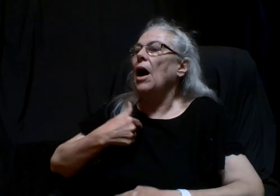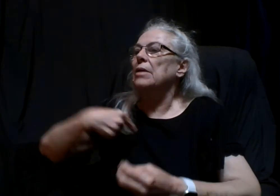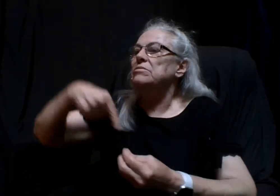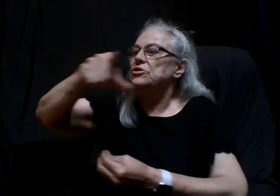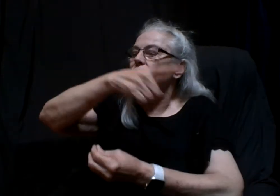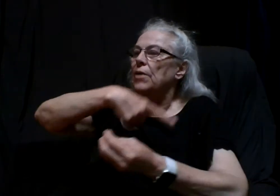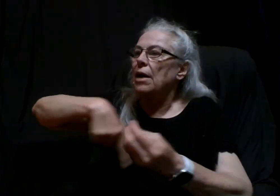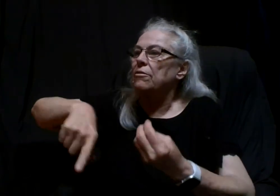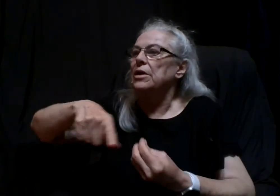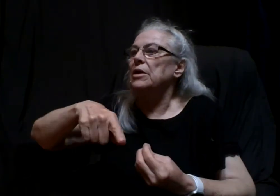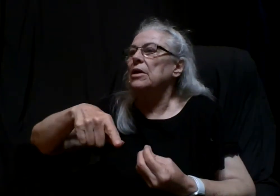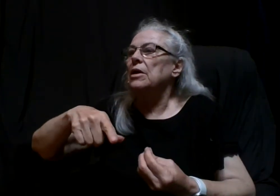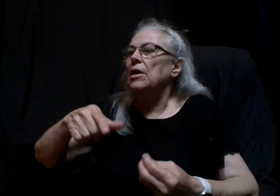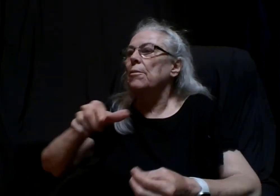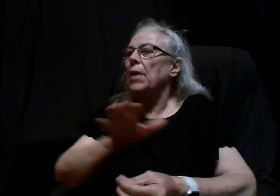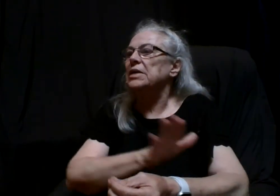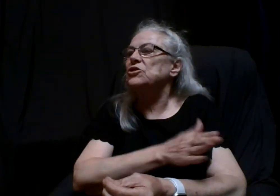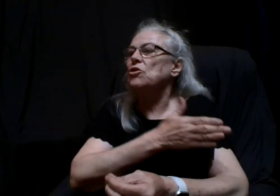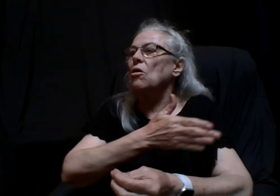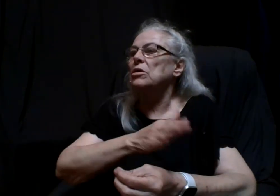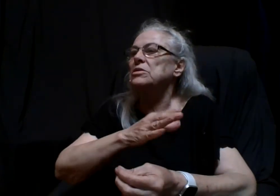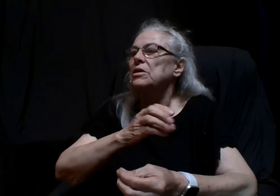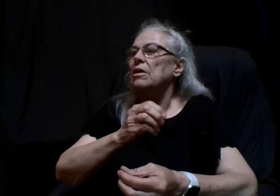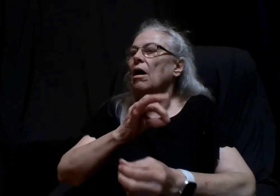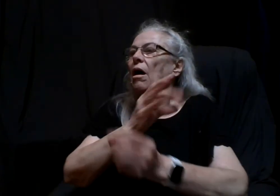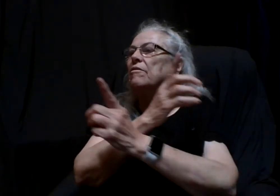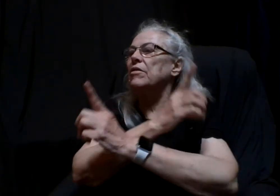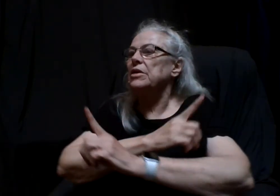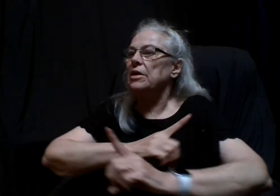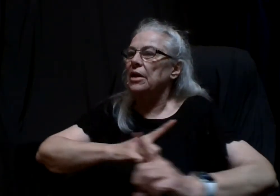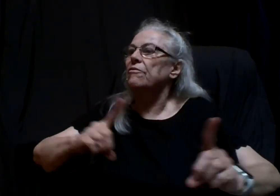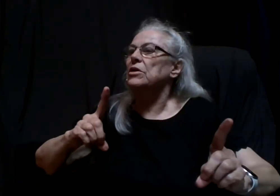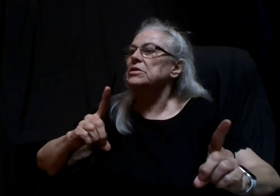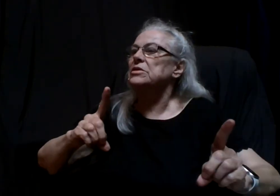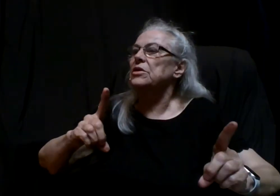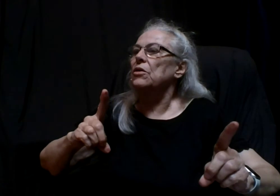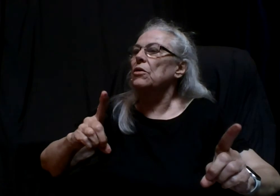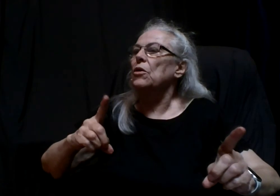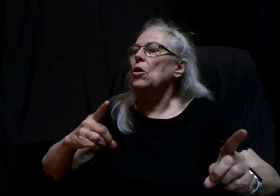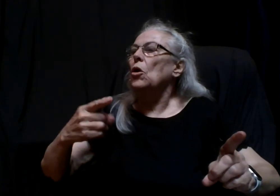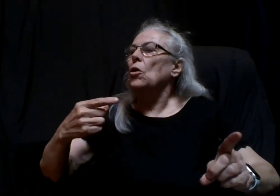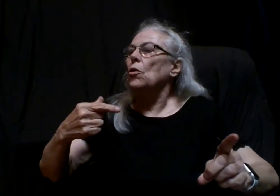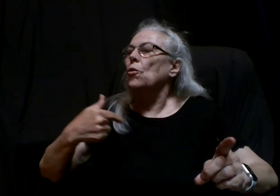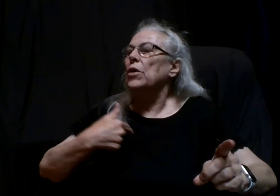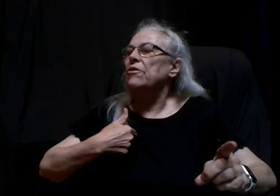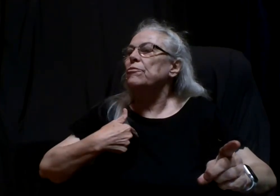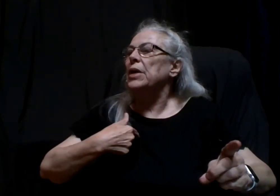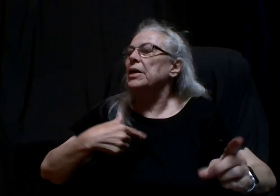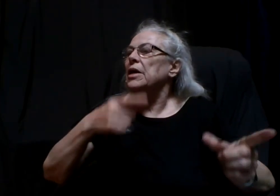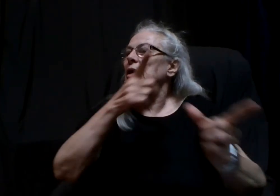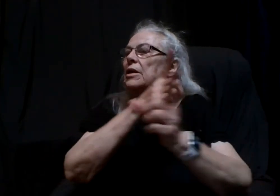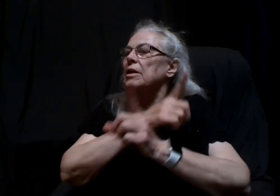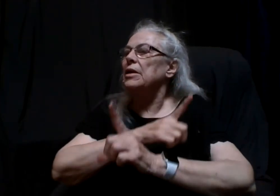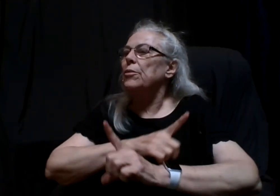I'm surrounded by songs of deliverance. We've been